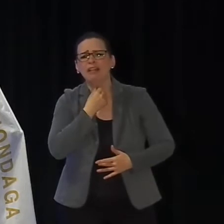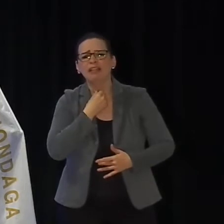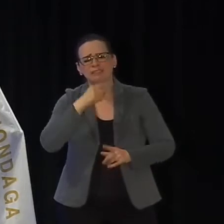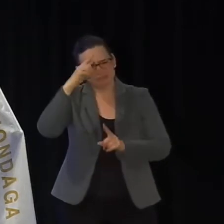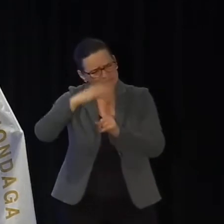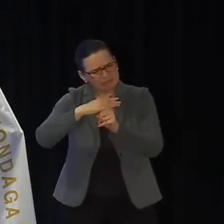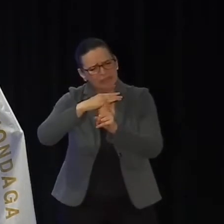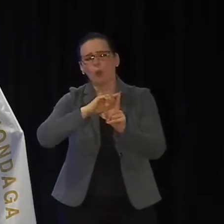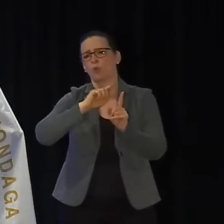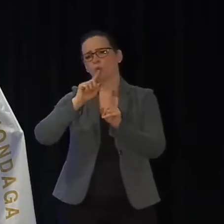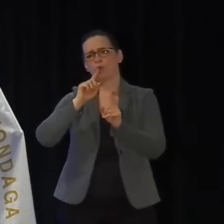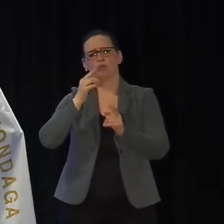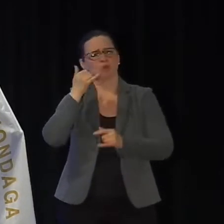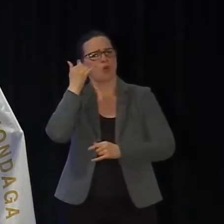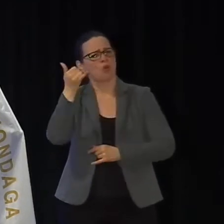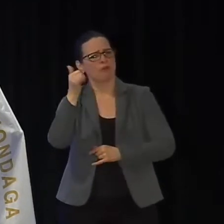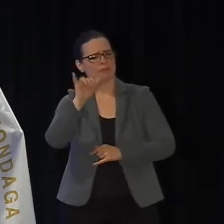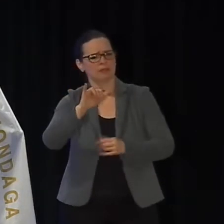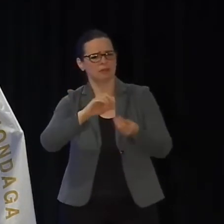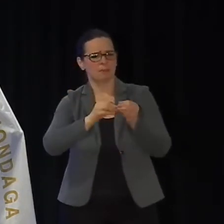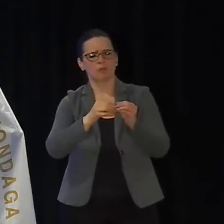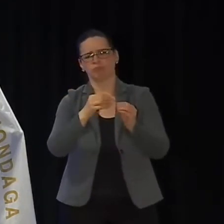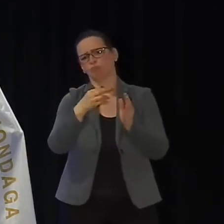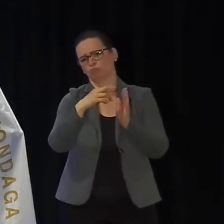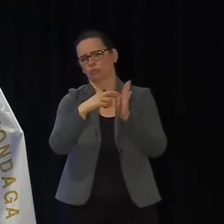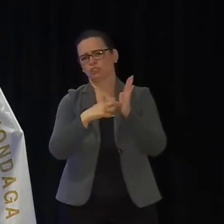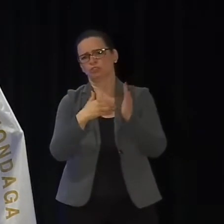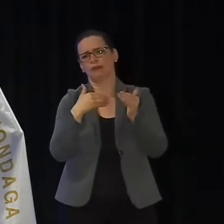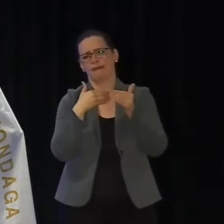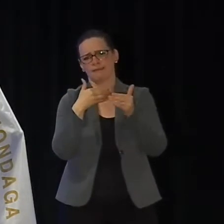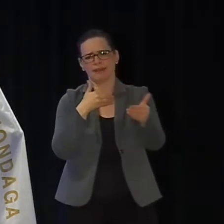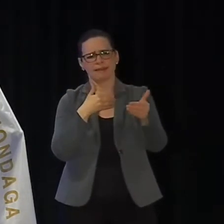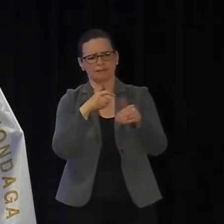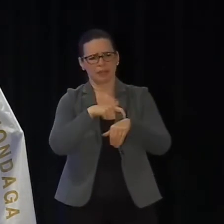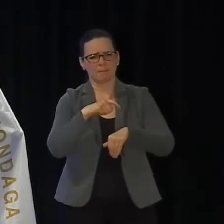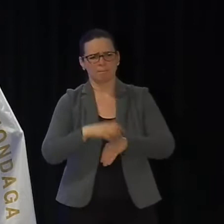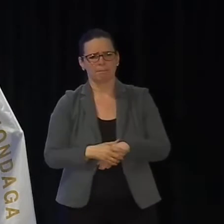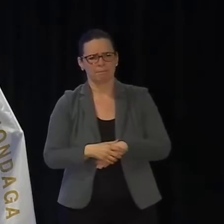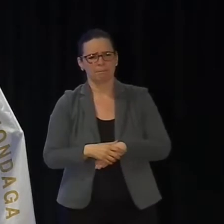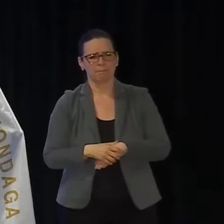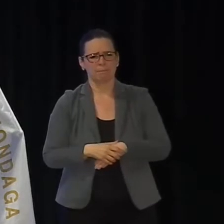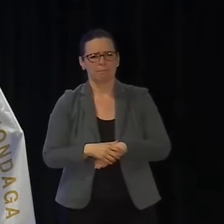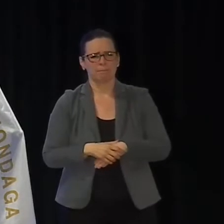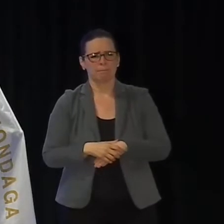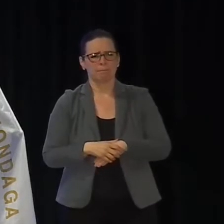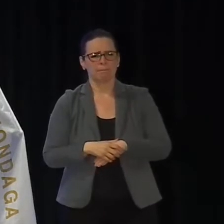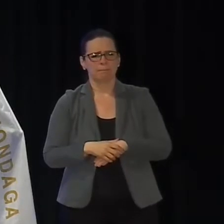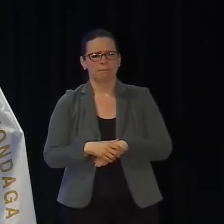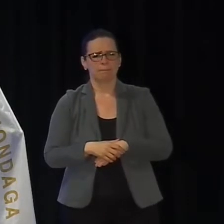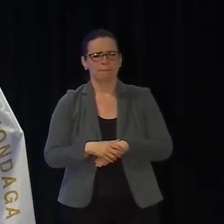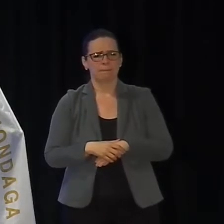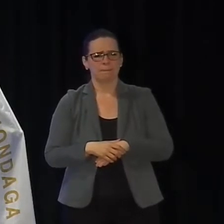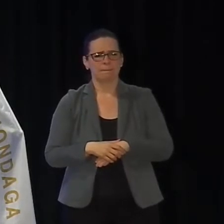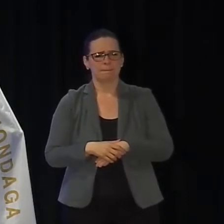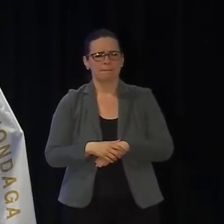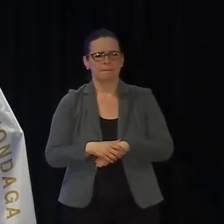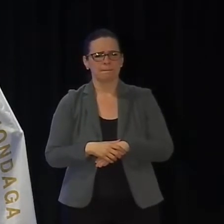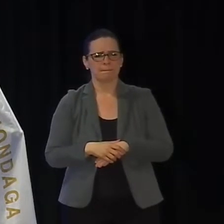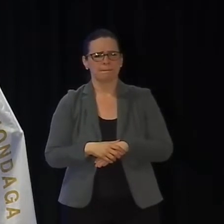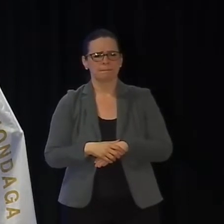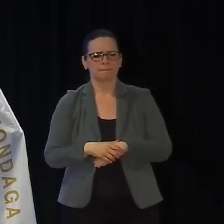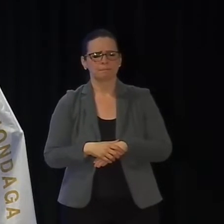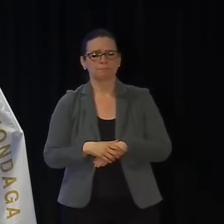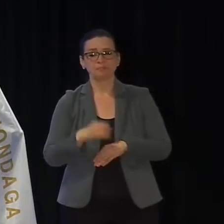with Cayuga Medical at the FSHAD Monday through Friday, 9 to 1. Asymptomatic testing, you can go to